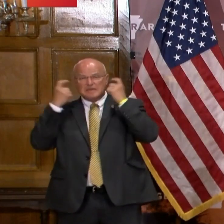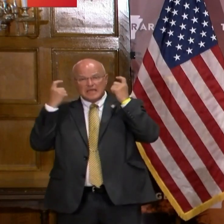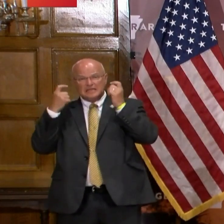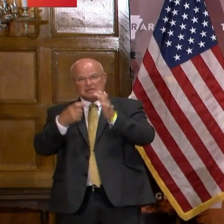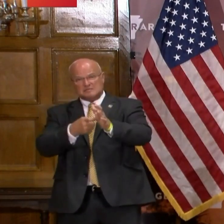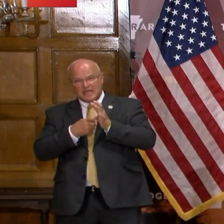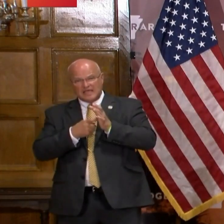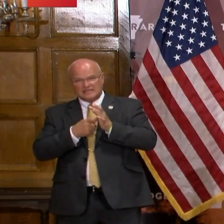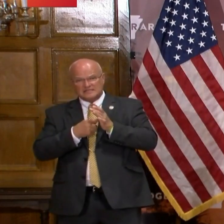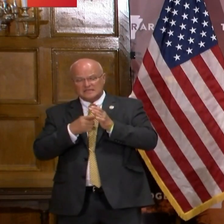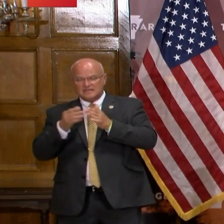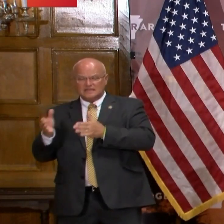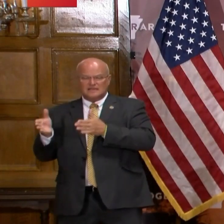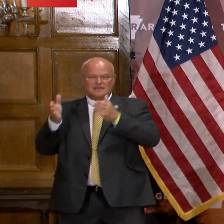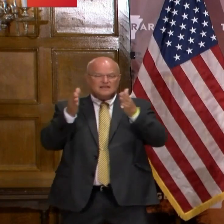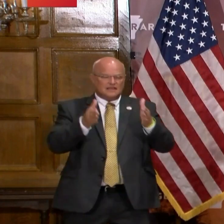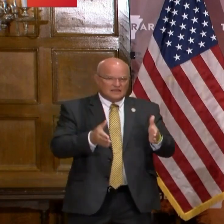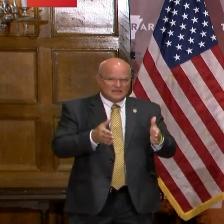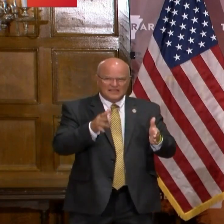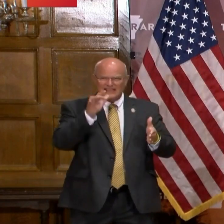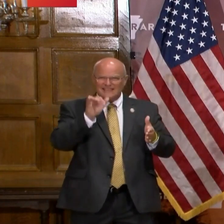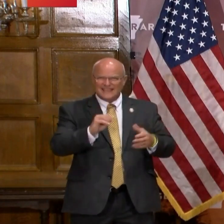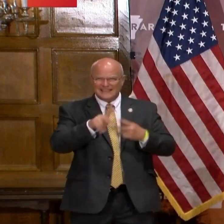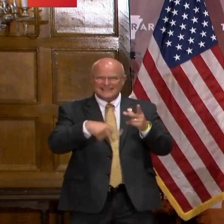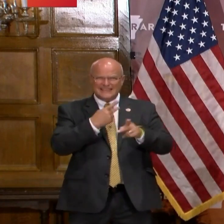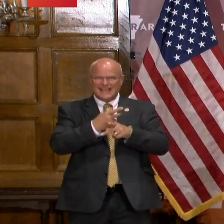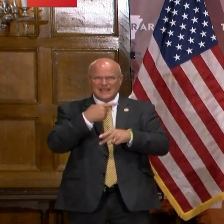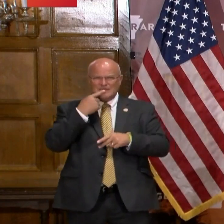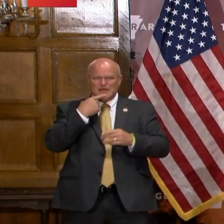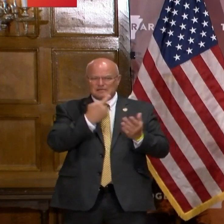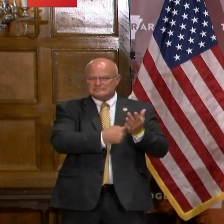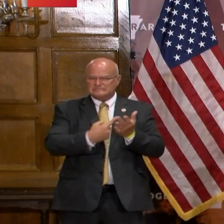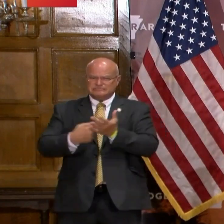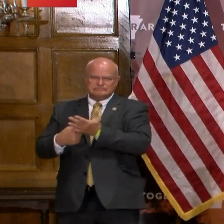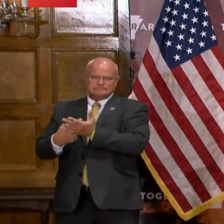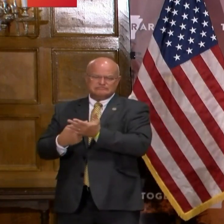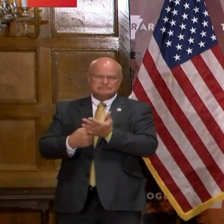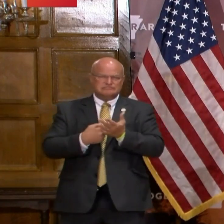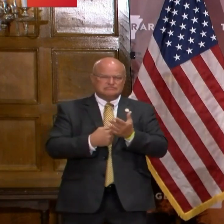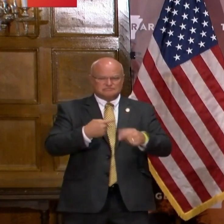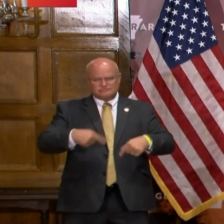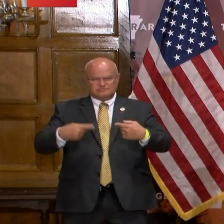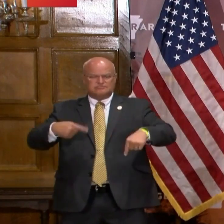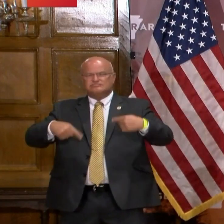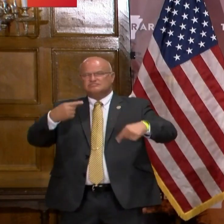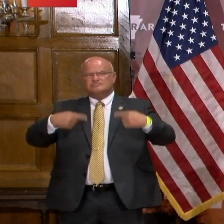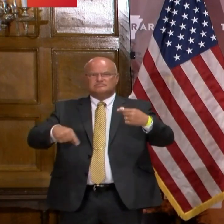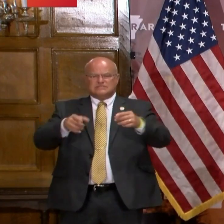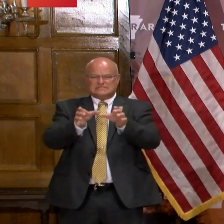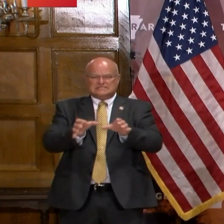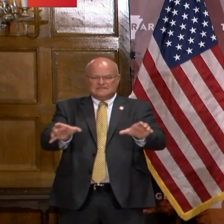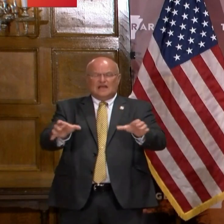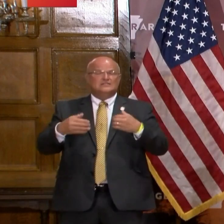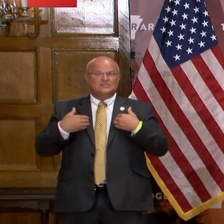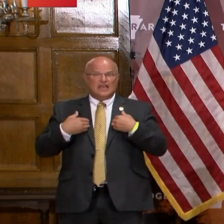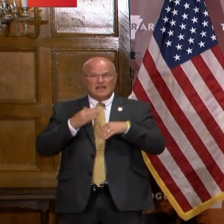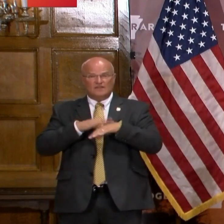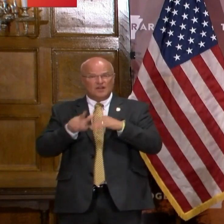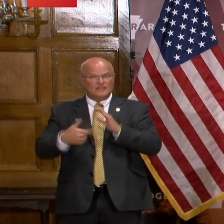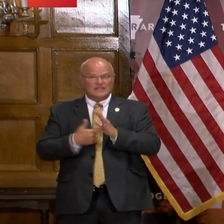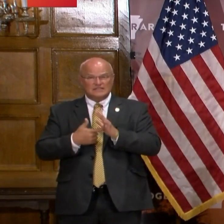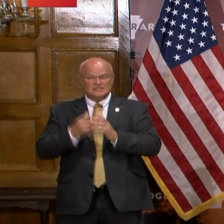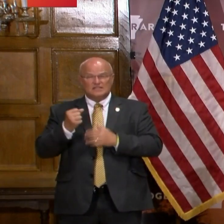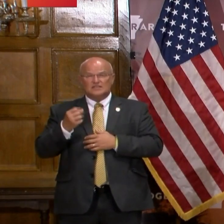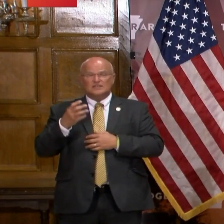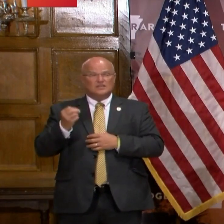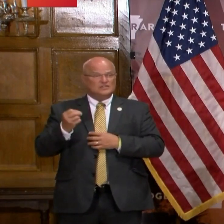mandate. And so that's the kind of public debate, that's the kind of public divide that you have on this.